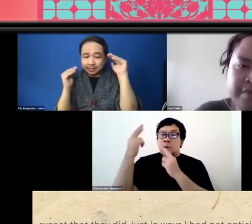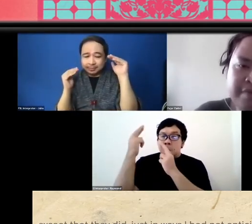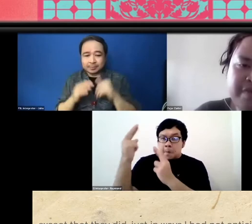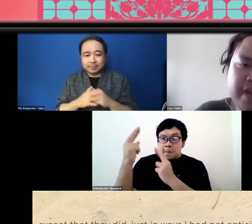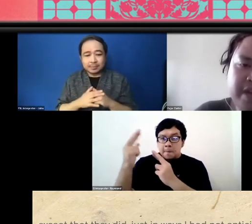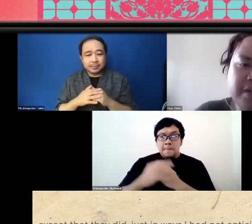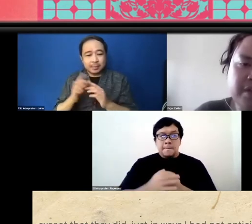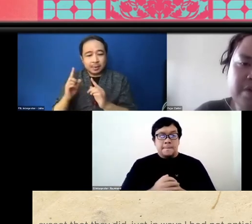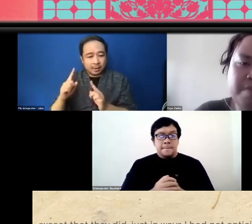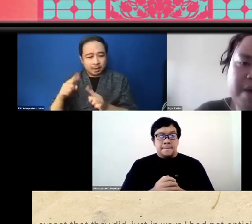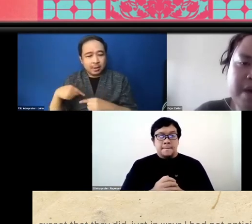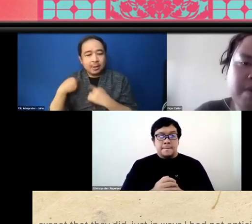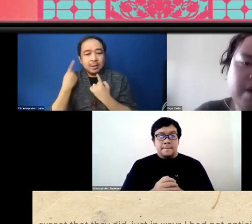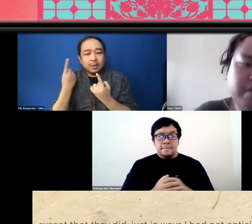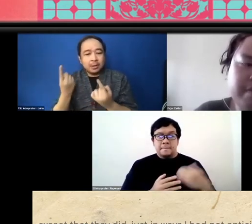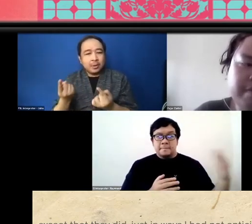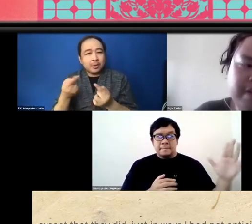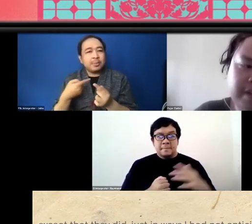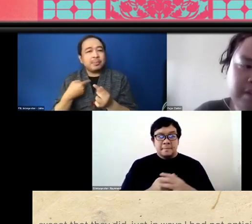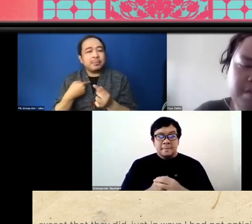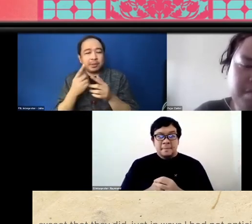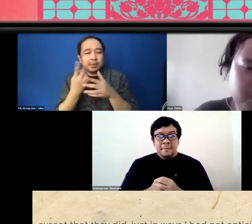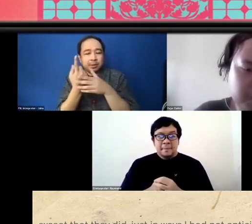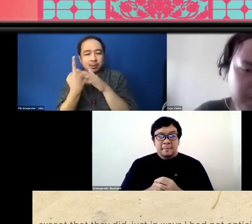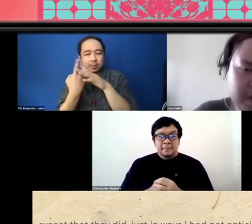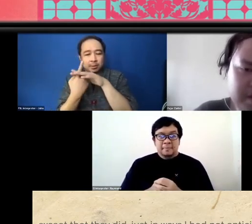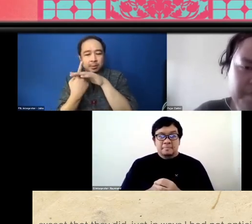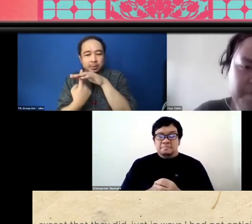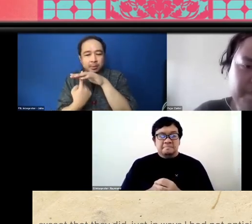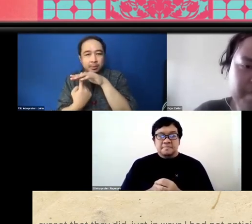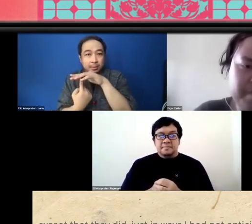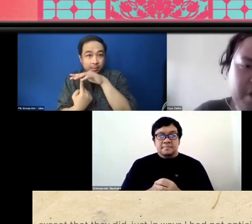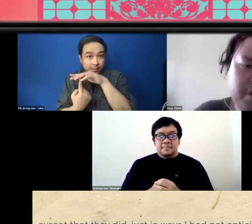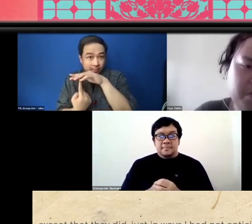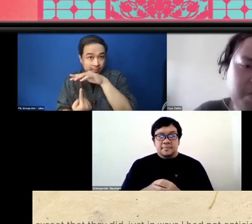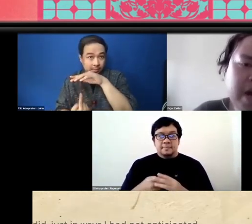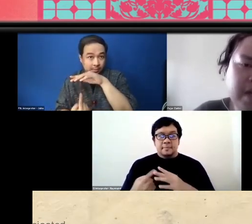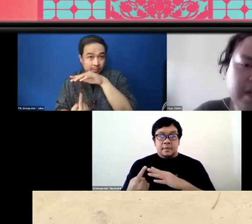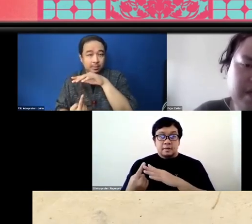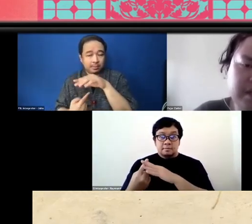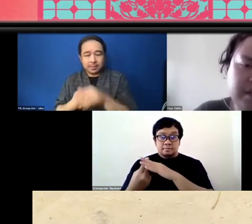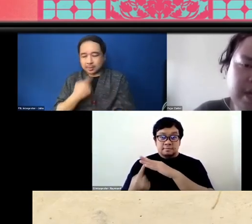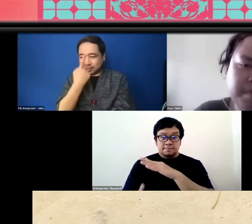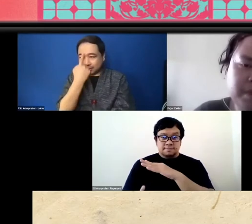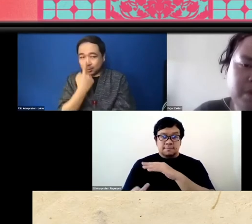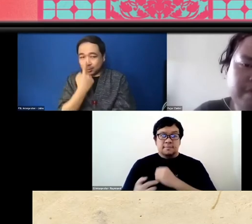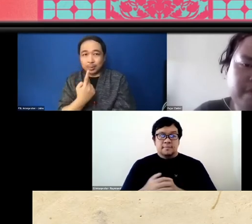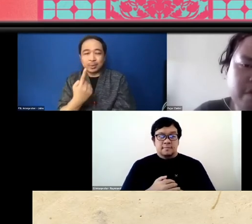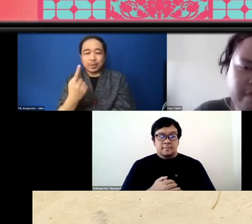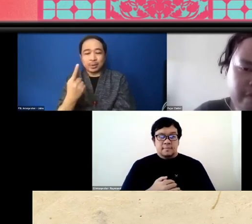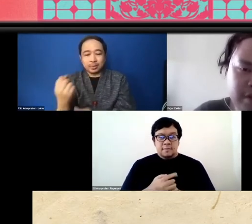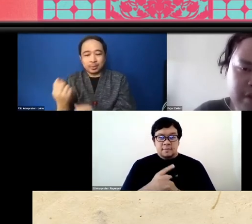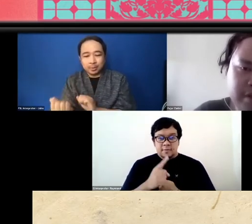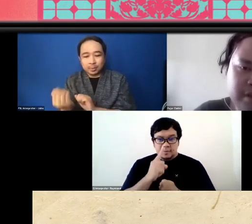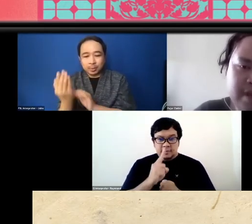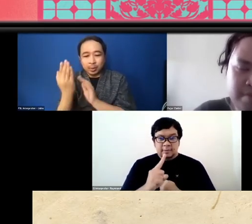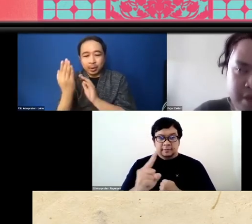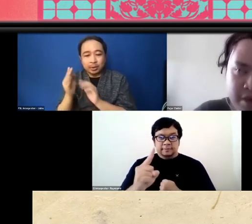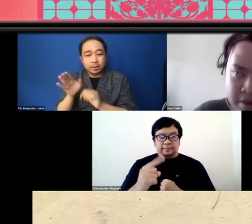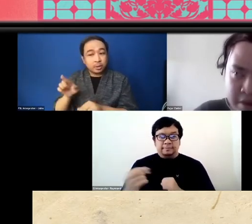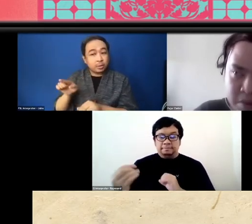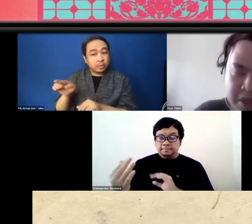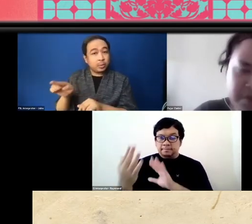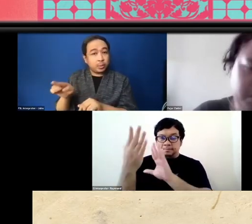I faded into the background, facing the music. All the while, he stepped to the forefront,